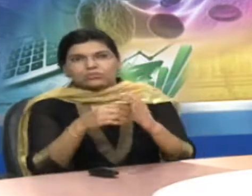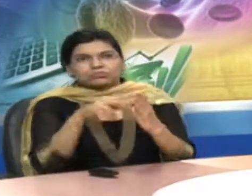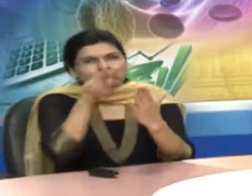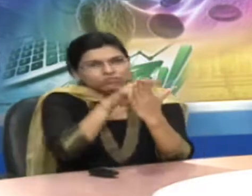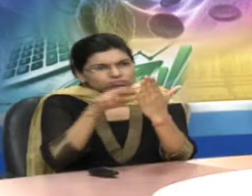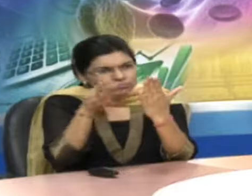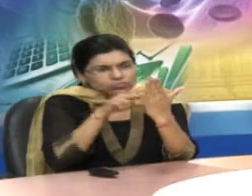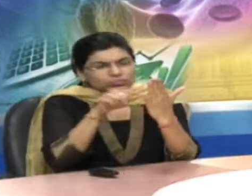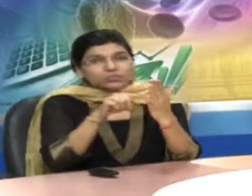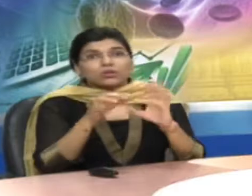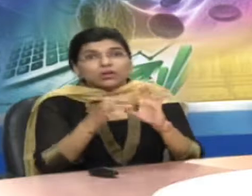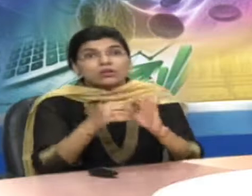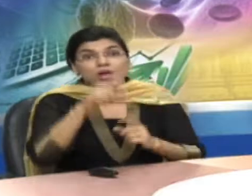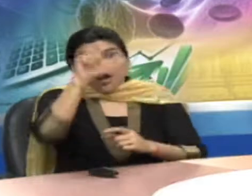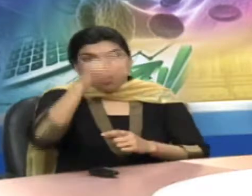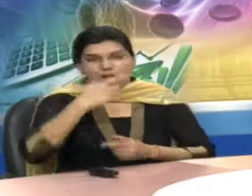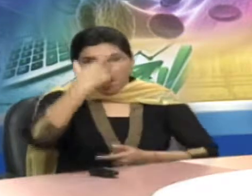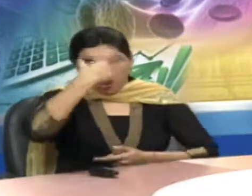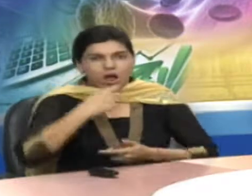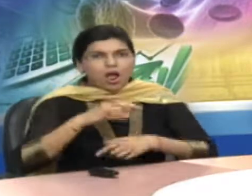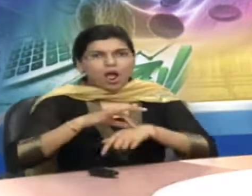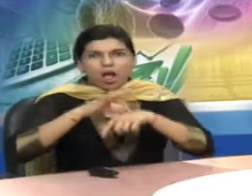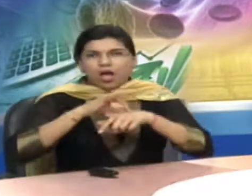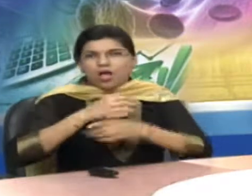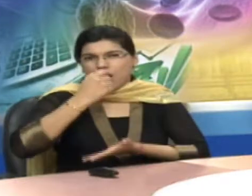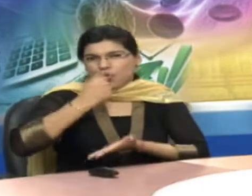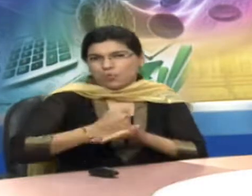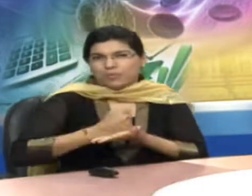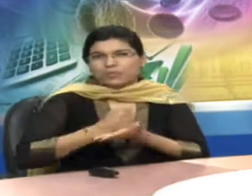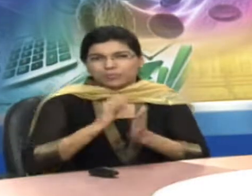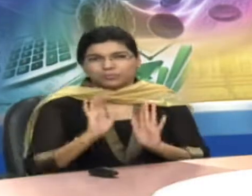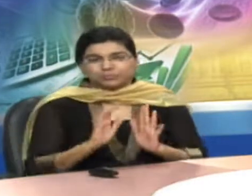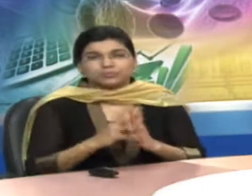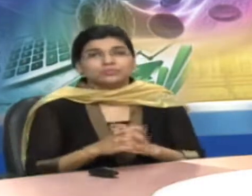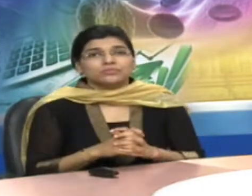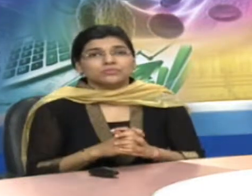Perhaps the lesson might be applied to human being also.